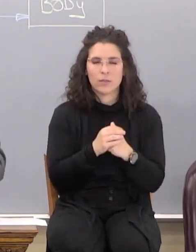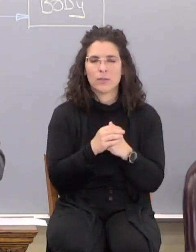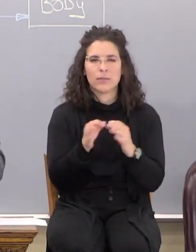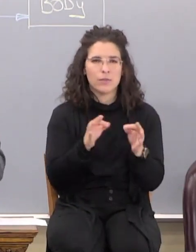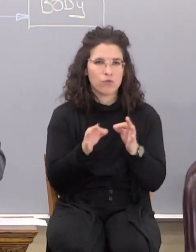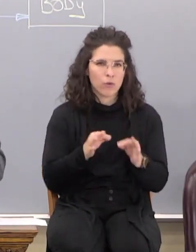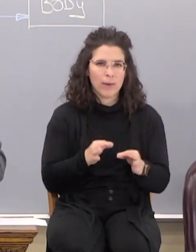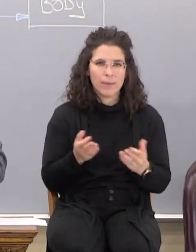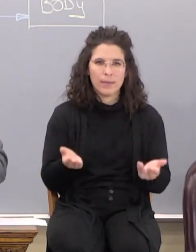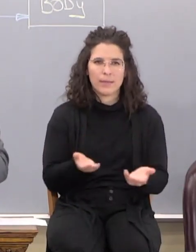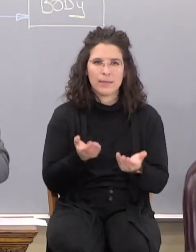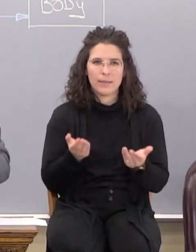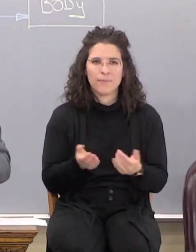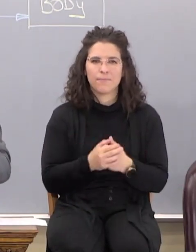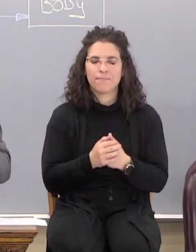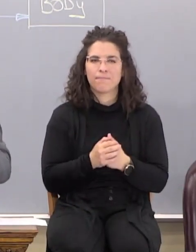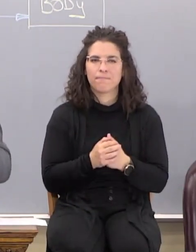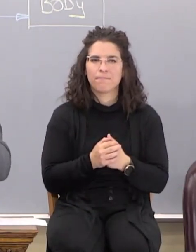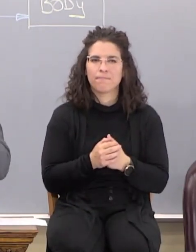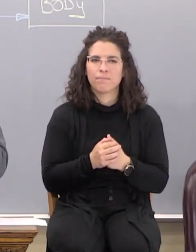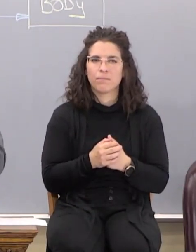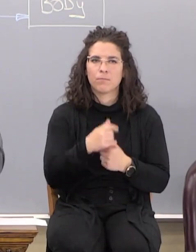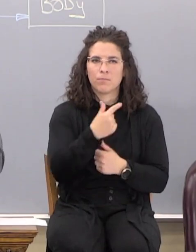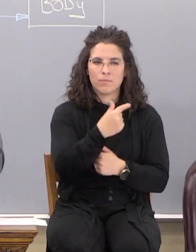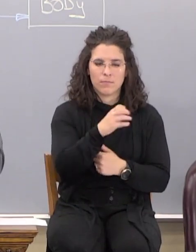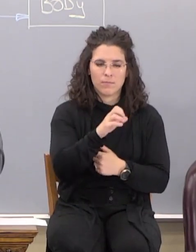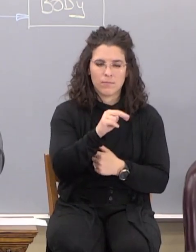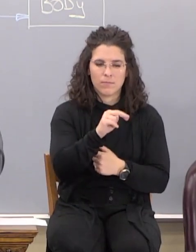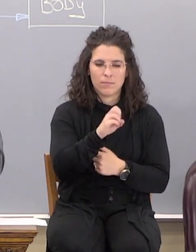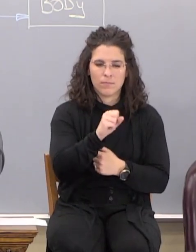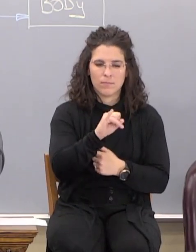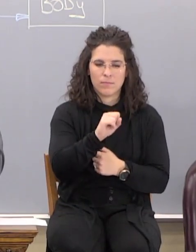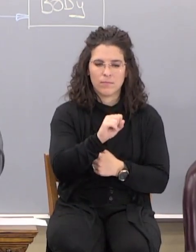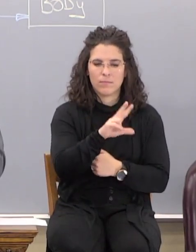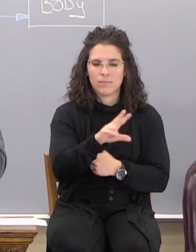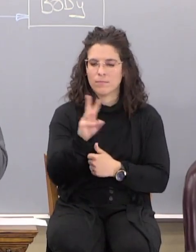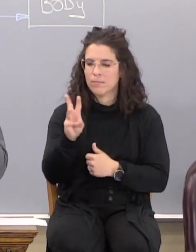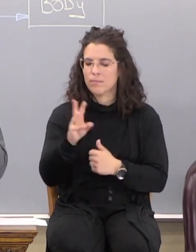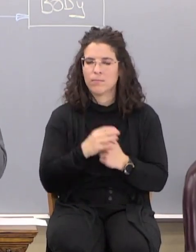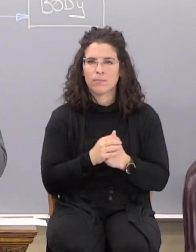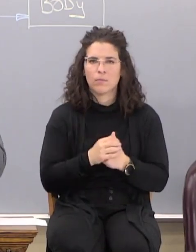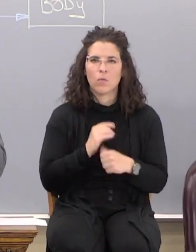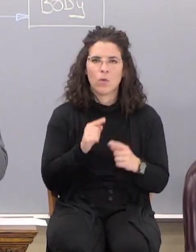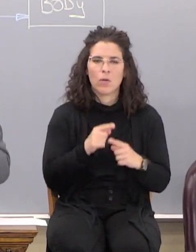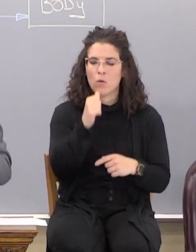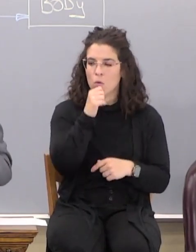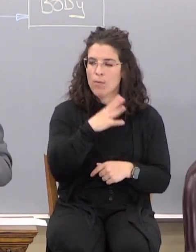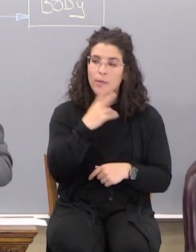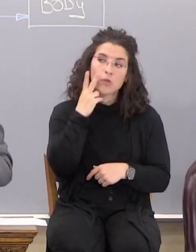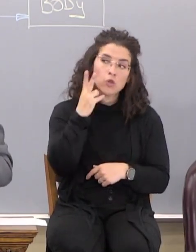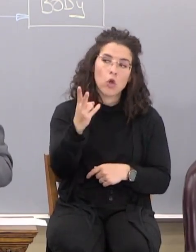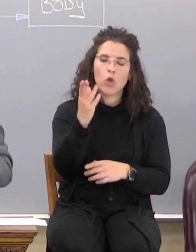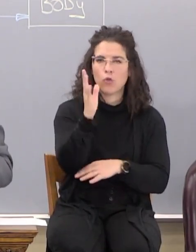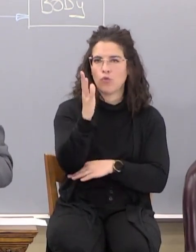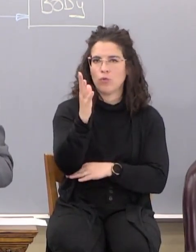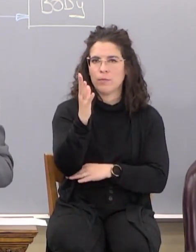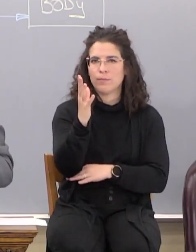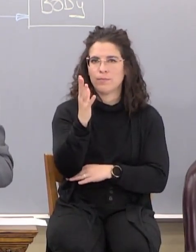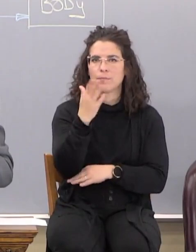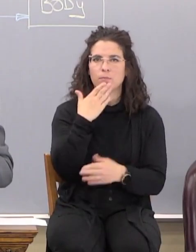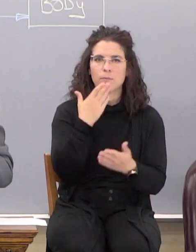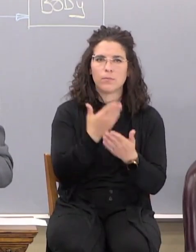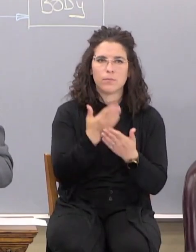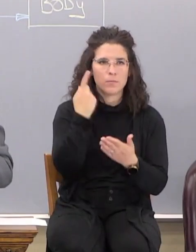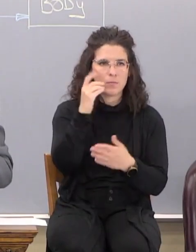describing here. Genesis chapter 3, verse number 6. when the woman saw that the tree was